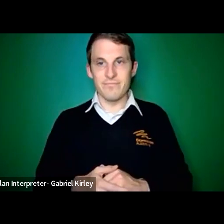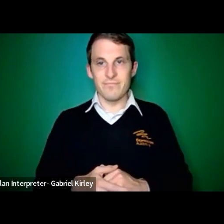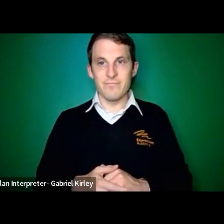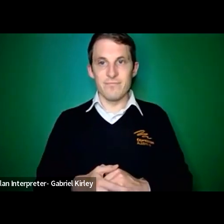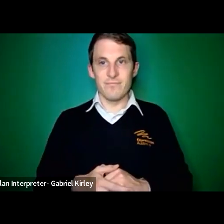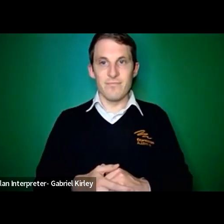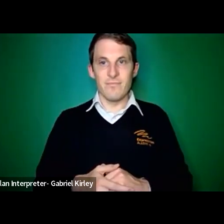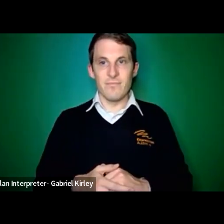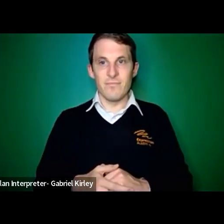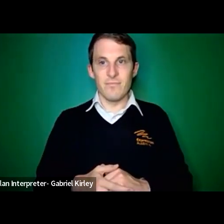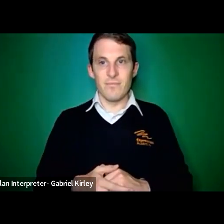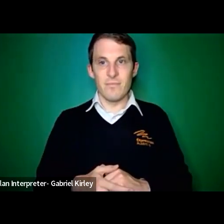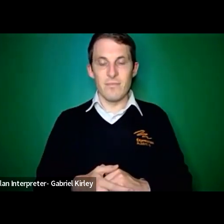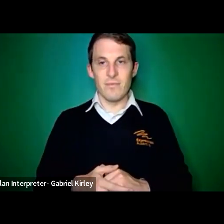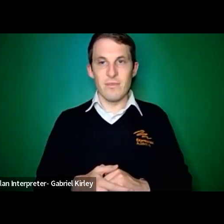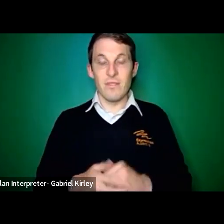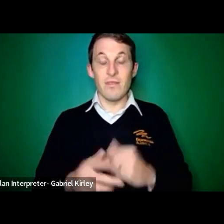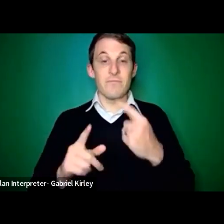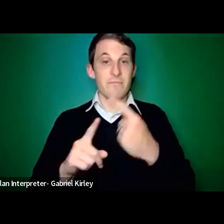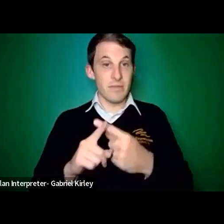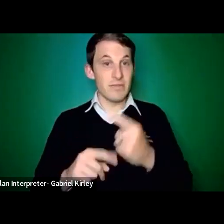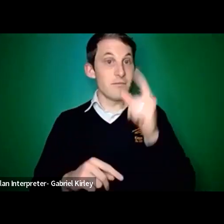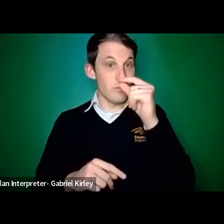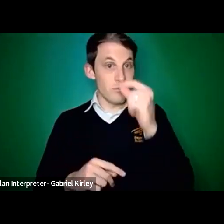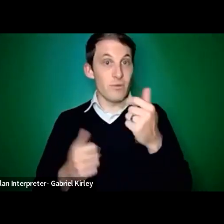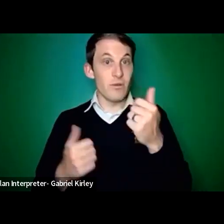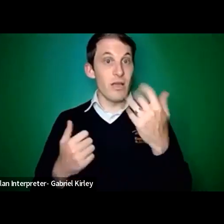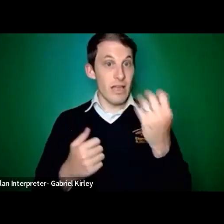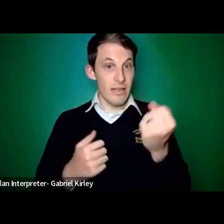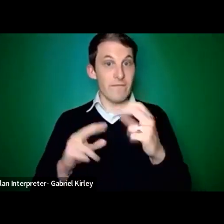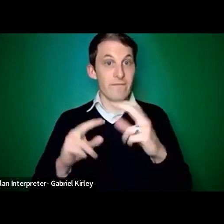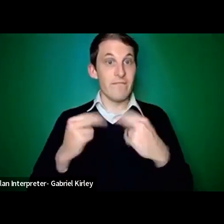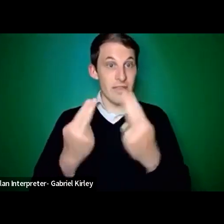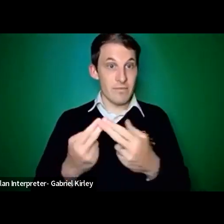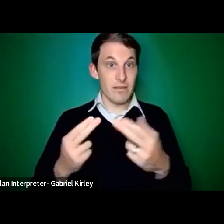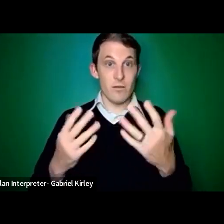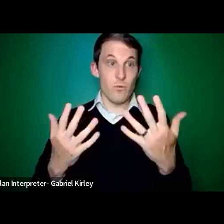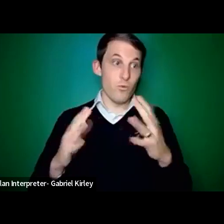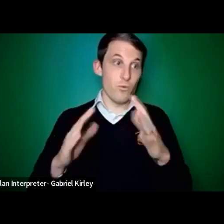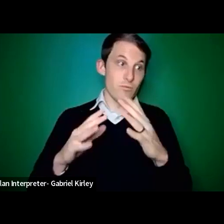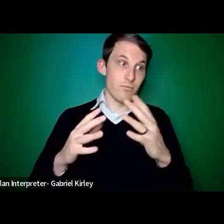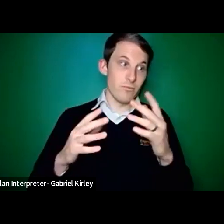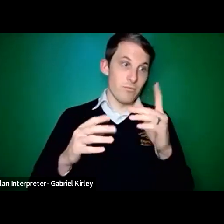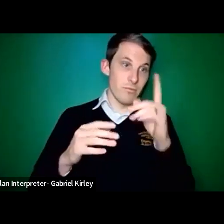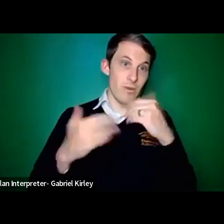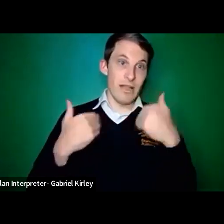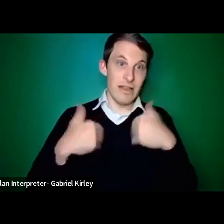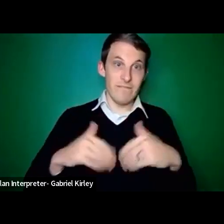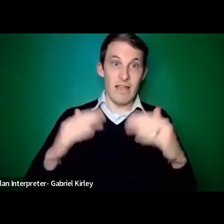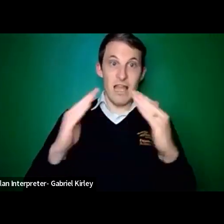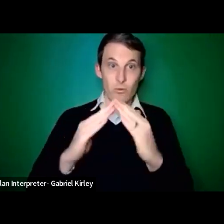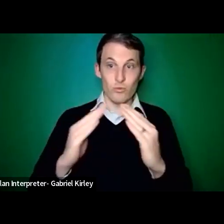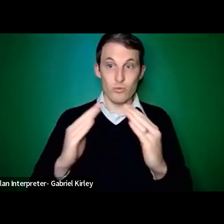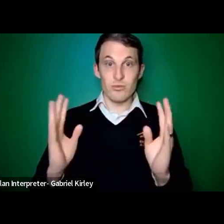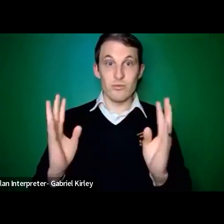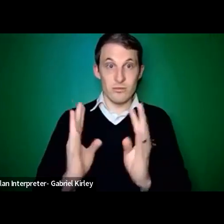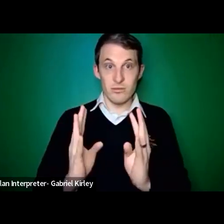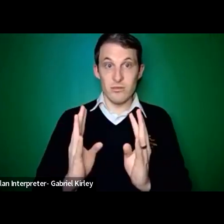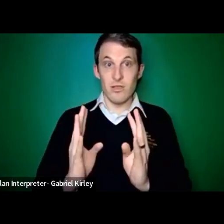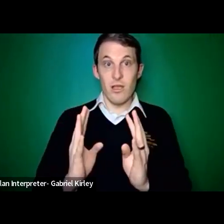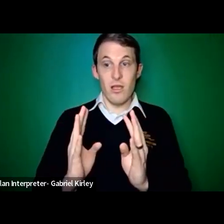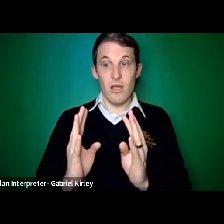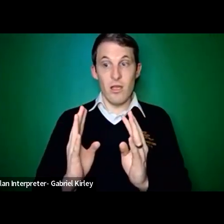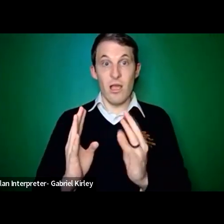many people who have not contracted COVID in household situations. Ventilation helps, masks help, and cleaning